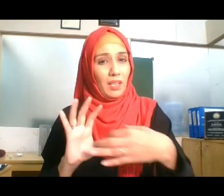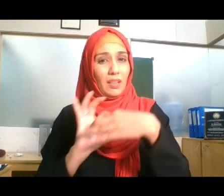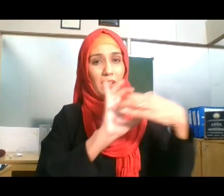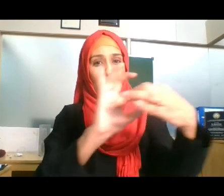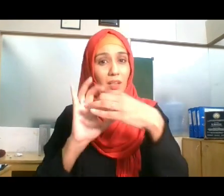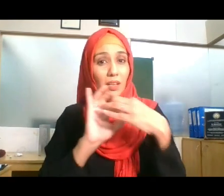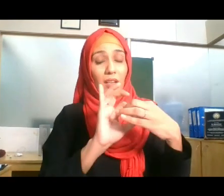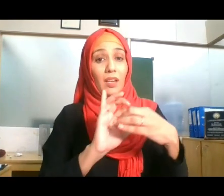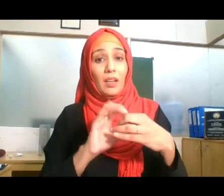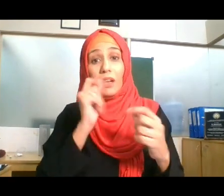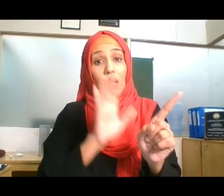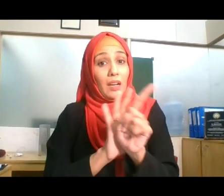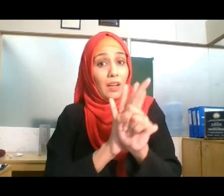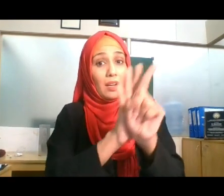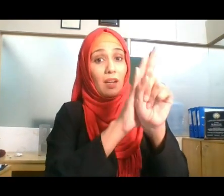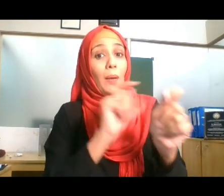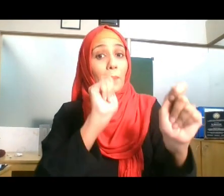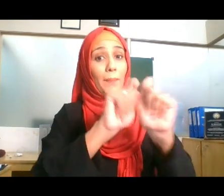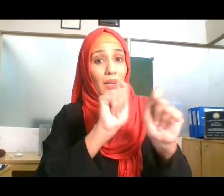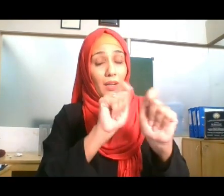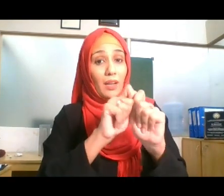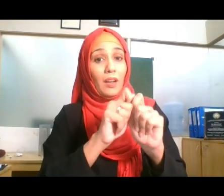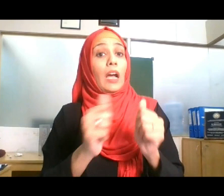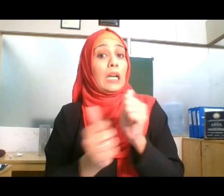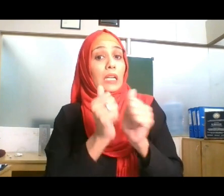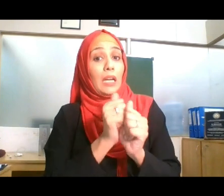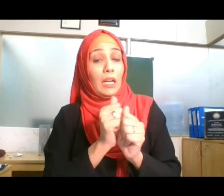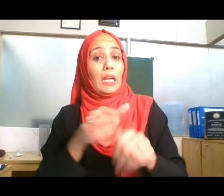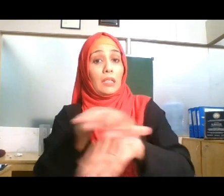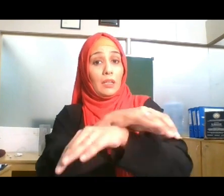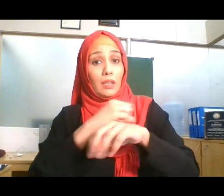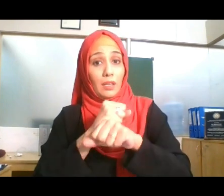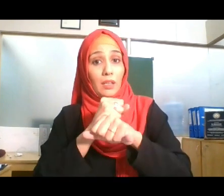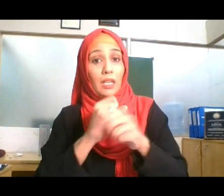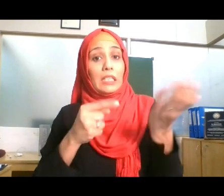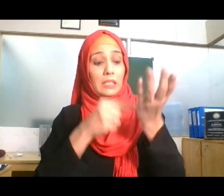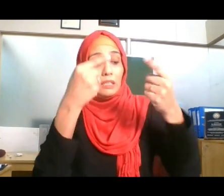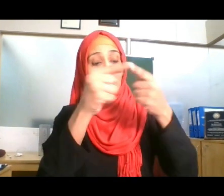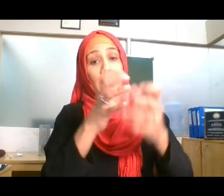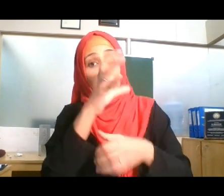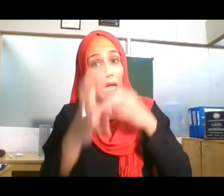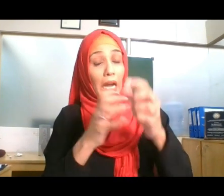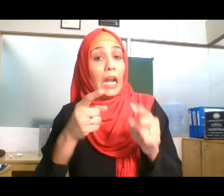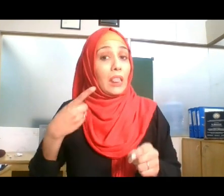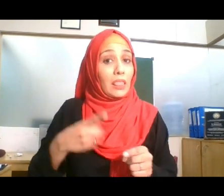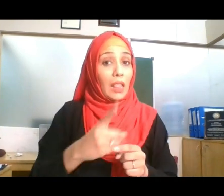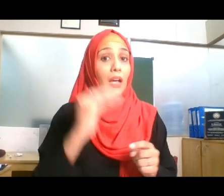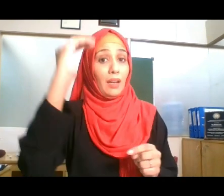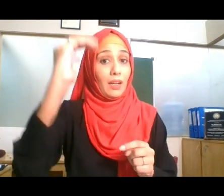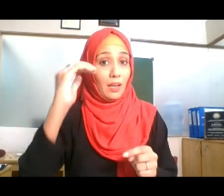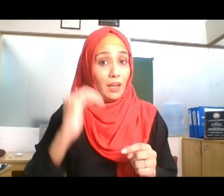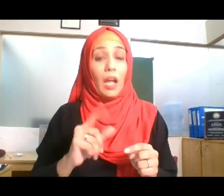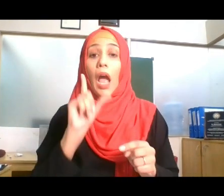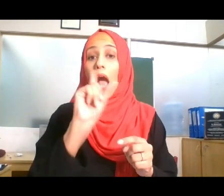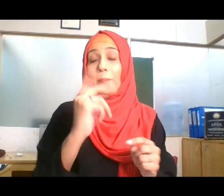industry leaders to establish and improve accessibility web and assistive technology standards through the World Wide Web